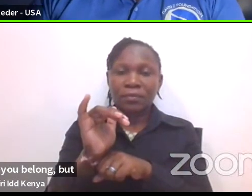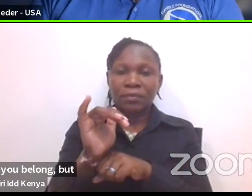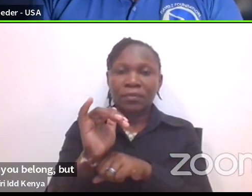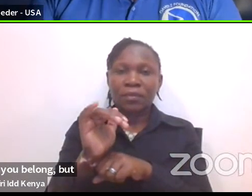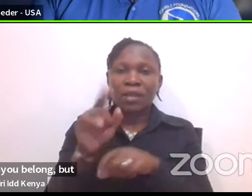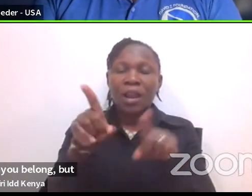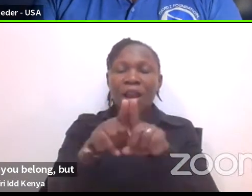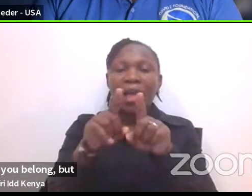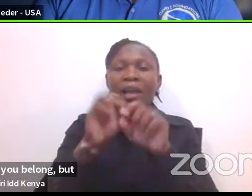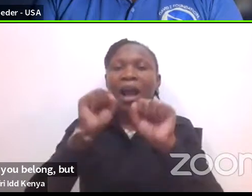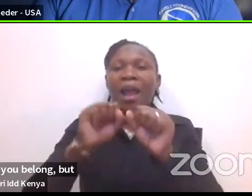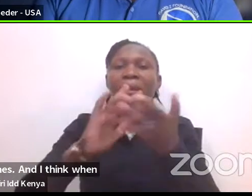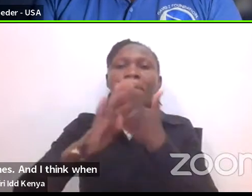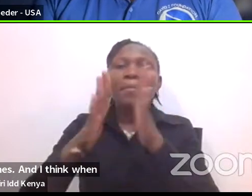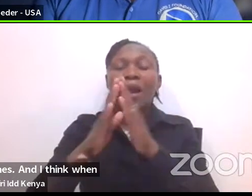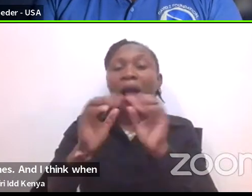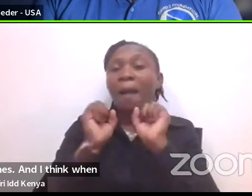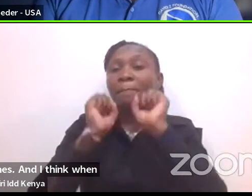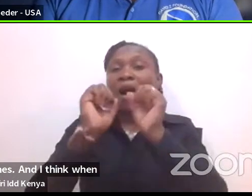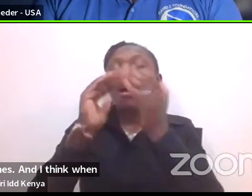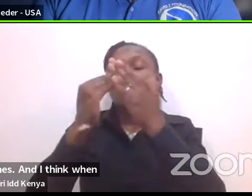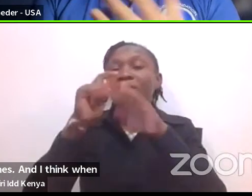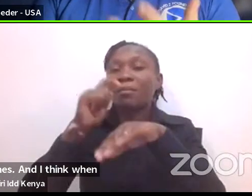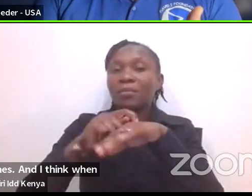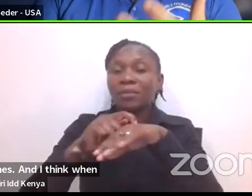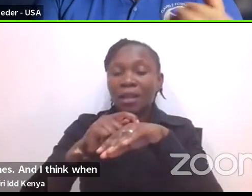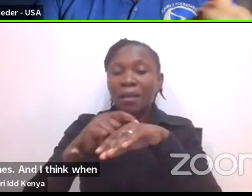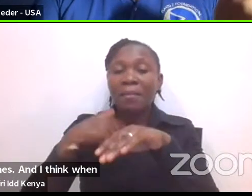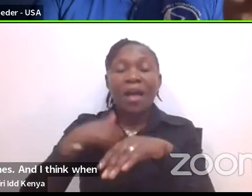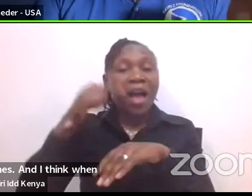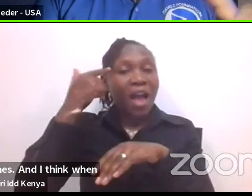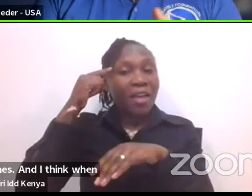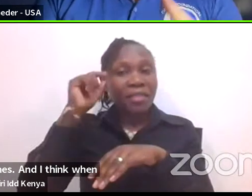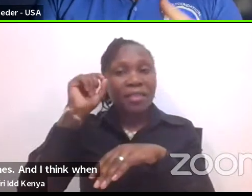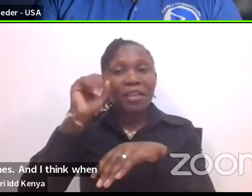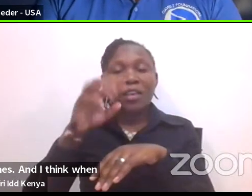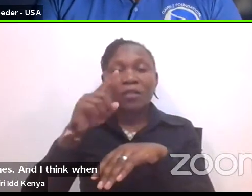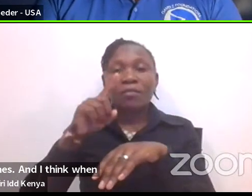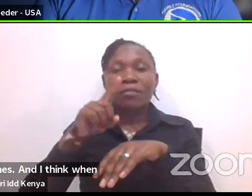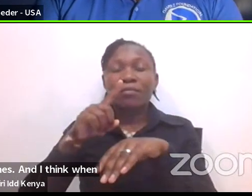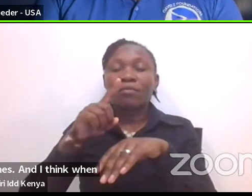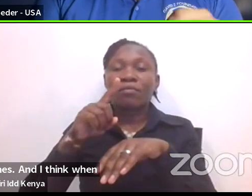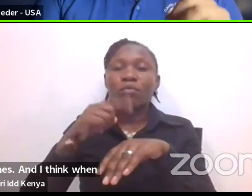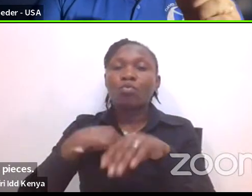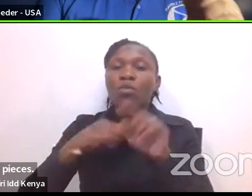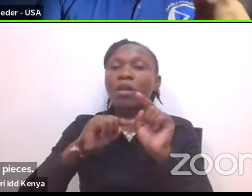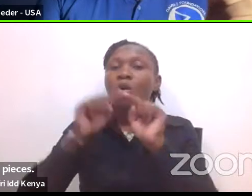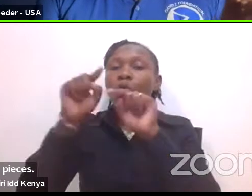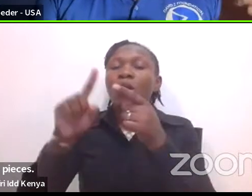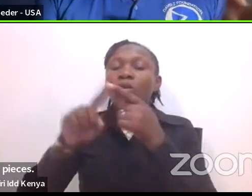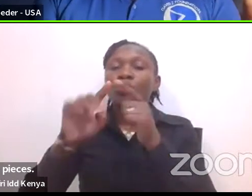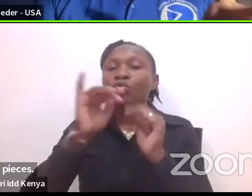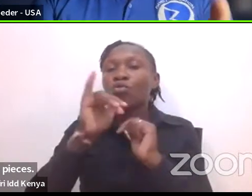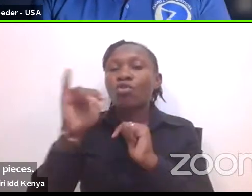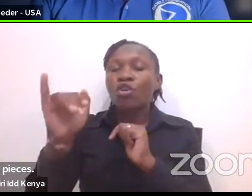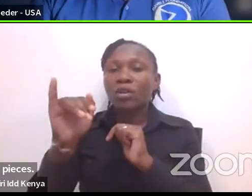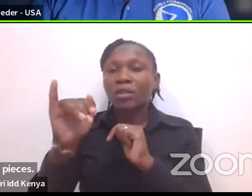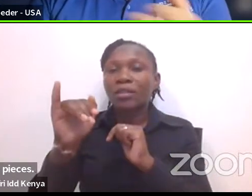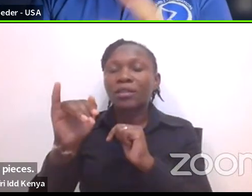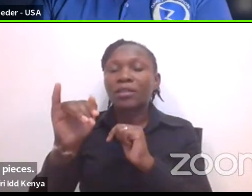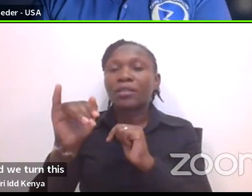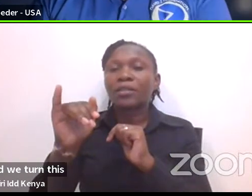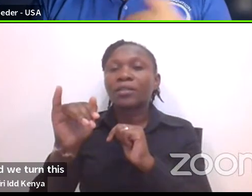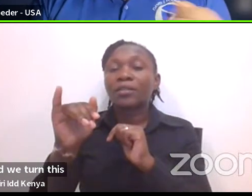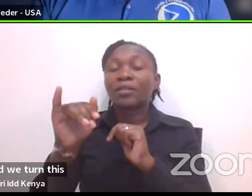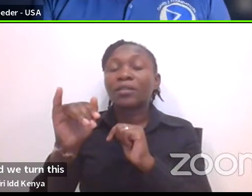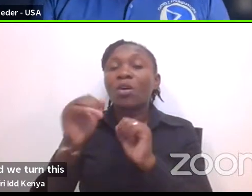think when we attend to those pieces all together as a team, and we turn this IEP meeting and